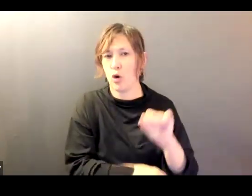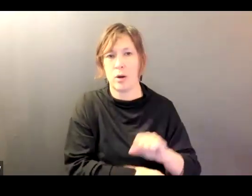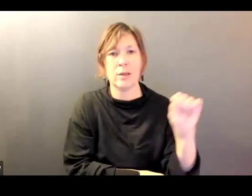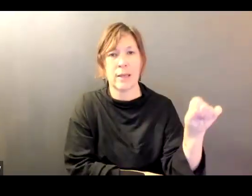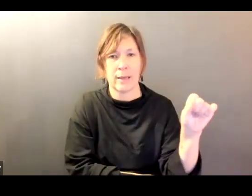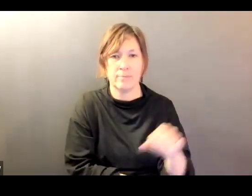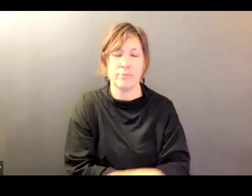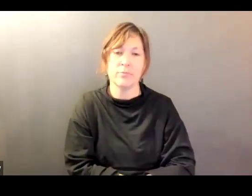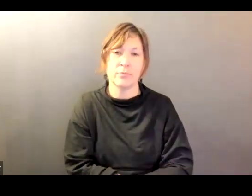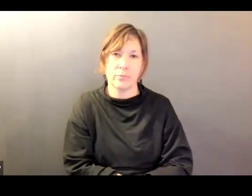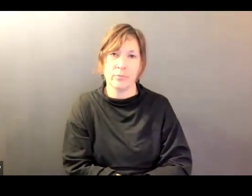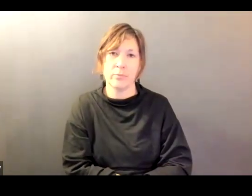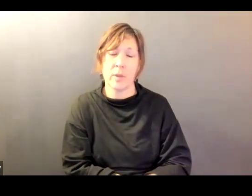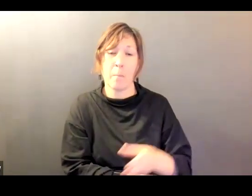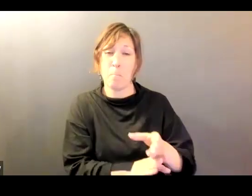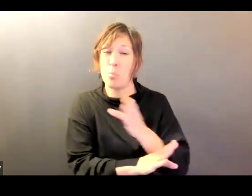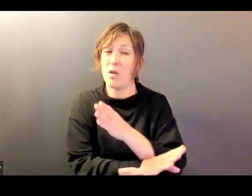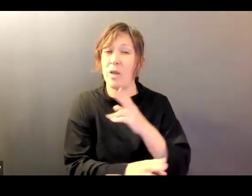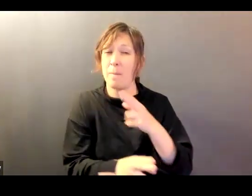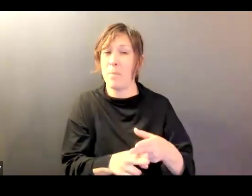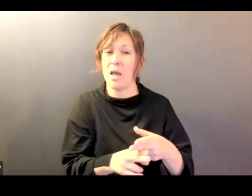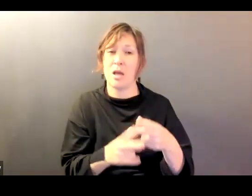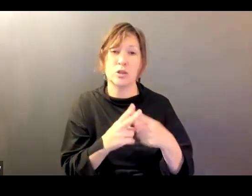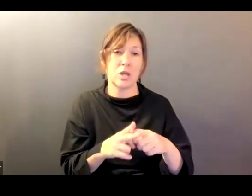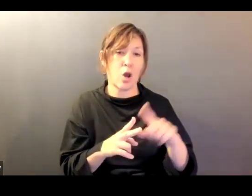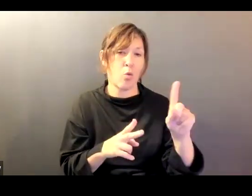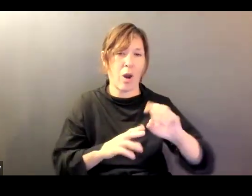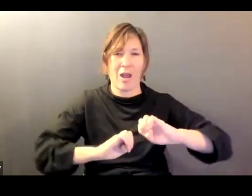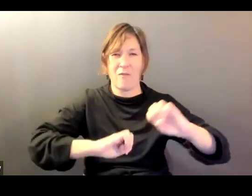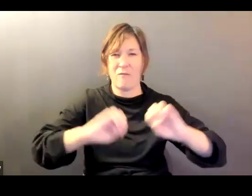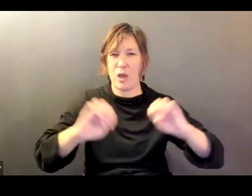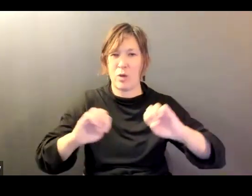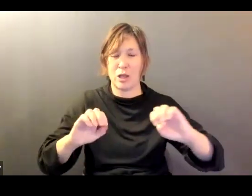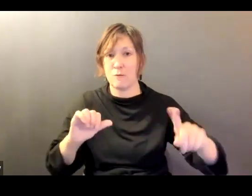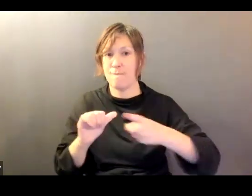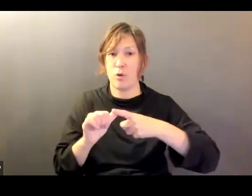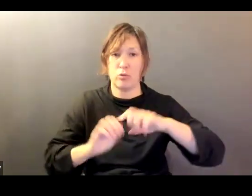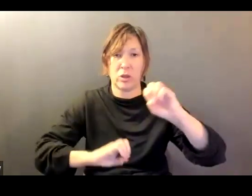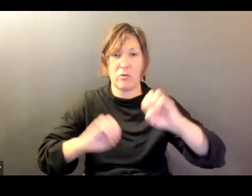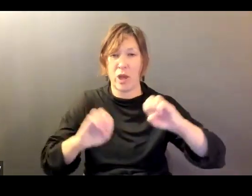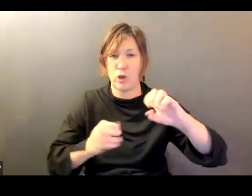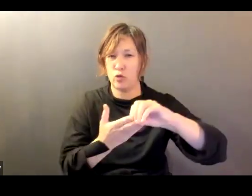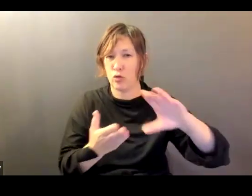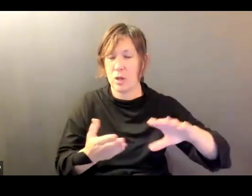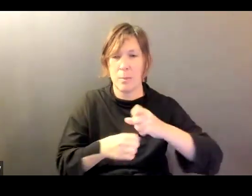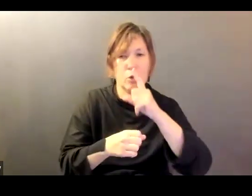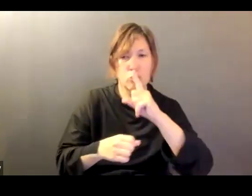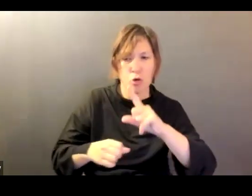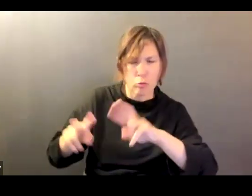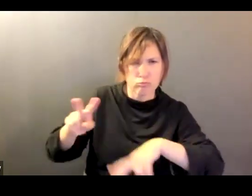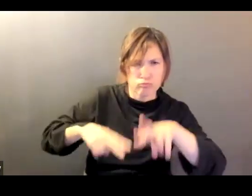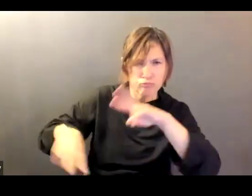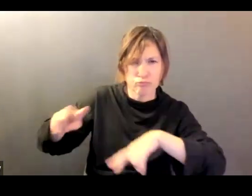I did say earlier that part of what we're doing, it starts with the evaluation process and making sure that our evaluations